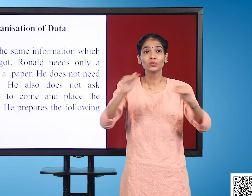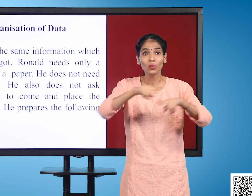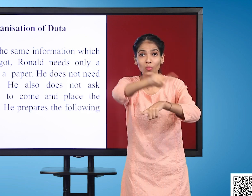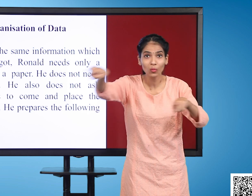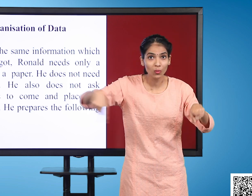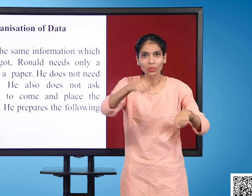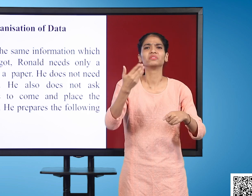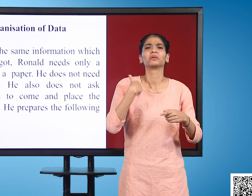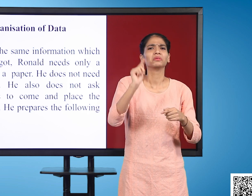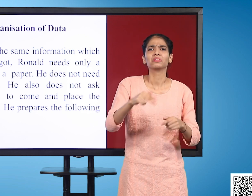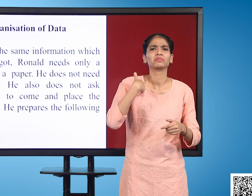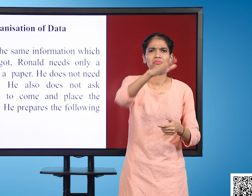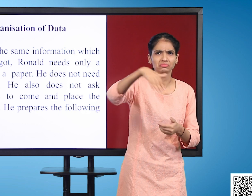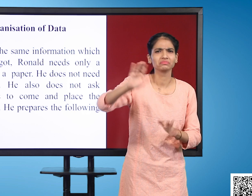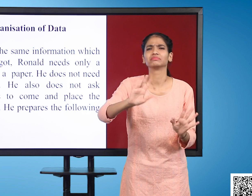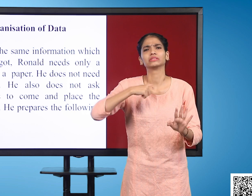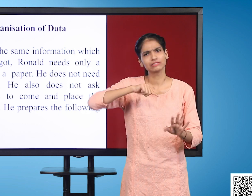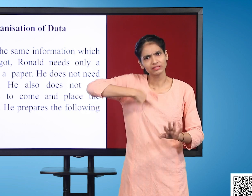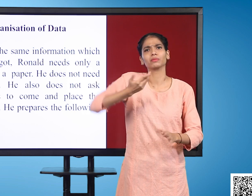He prepares the following table.